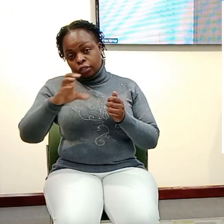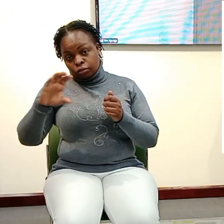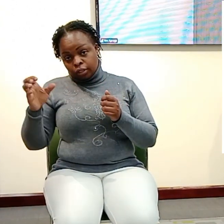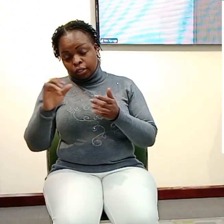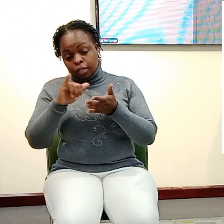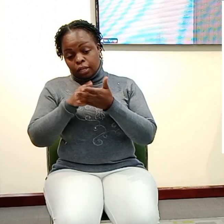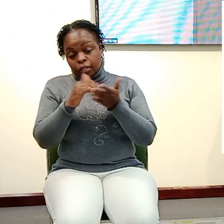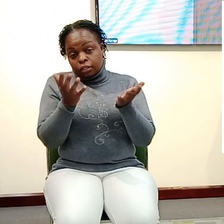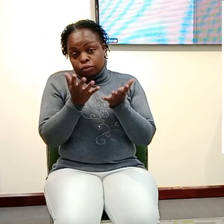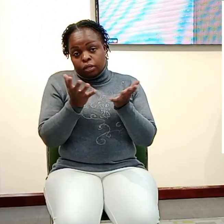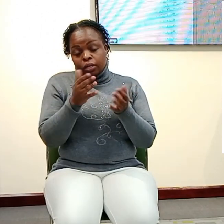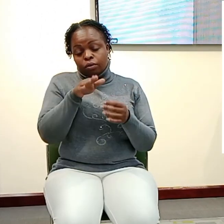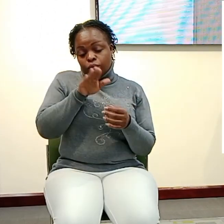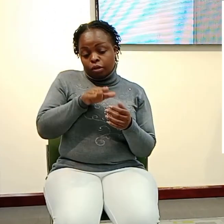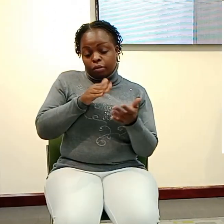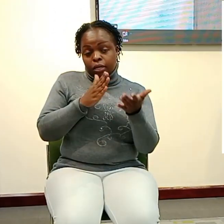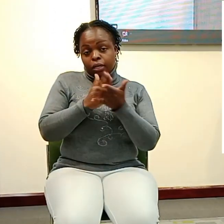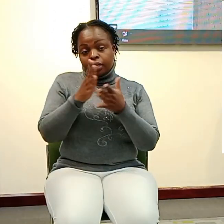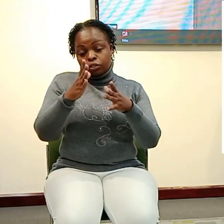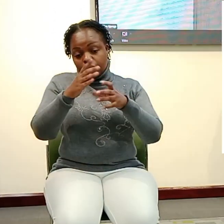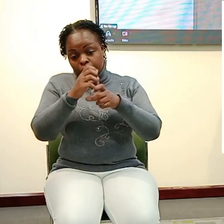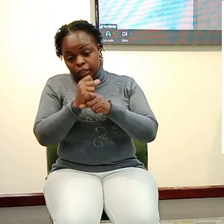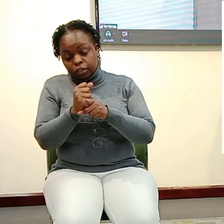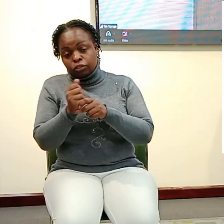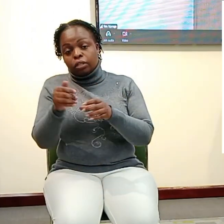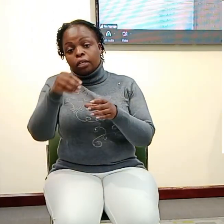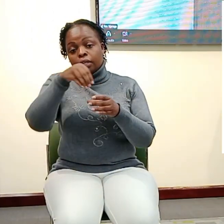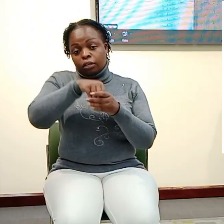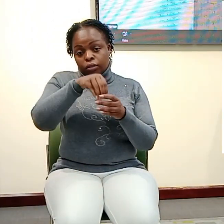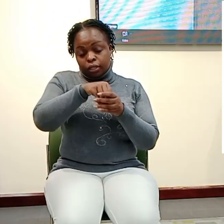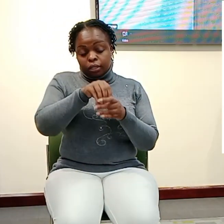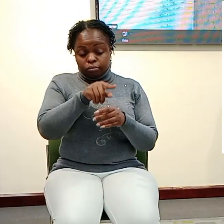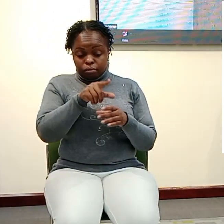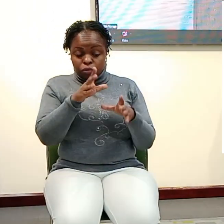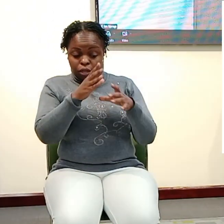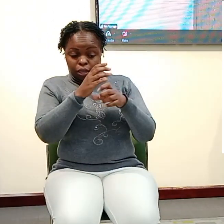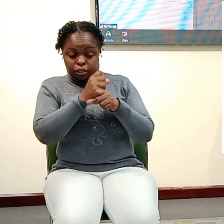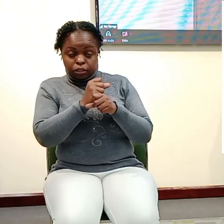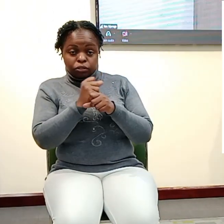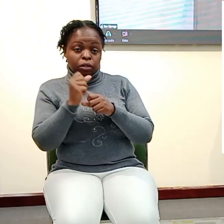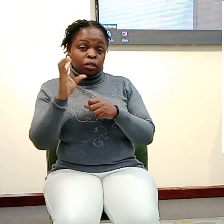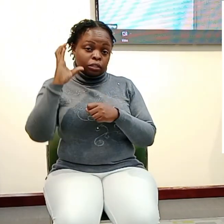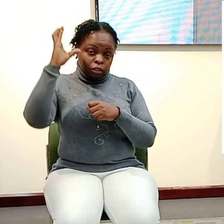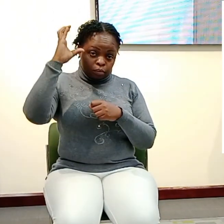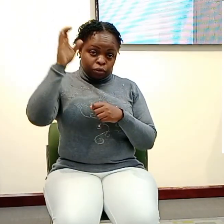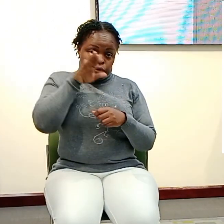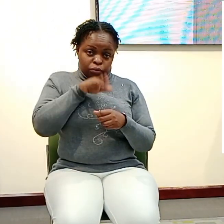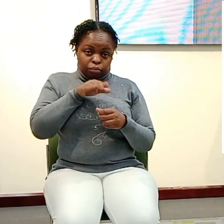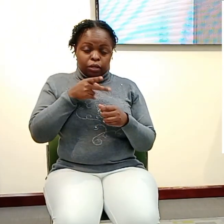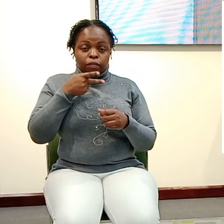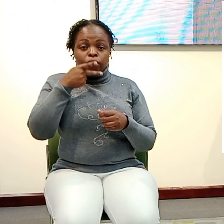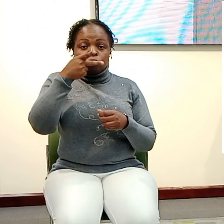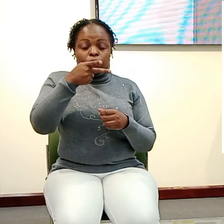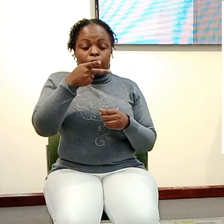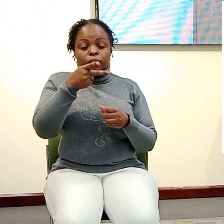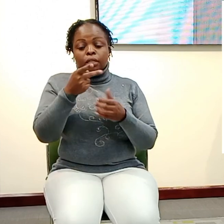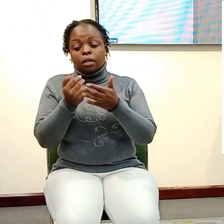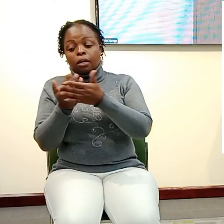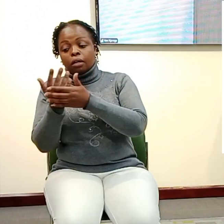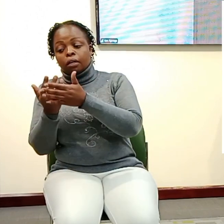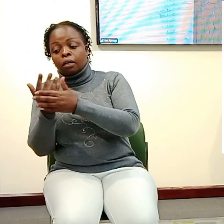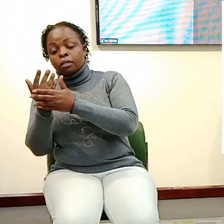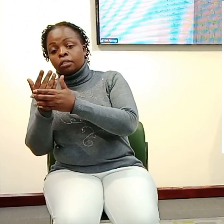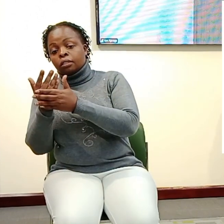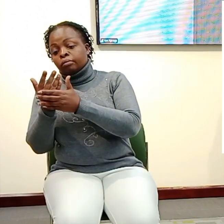this is where the women's rights organizations come in. These organizations champion women's voices at the grassroots